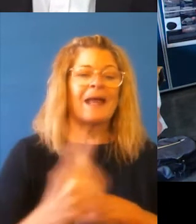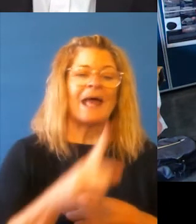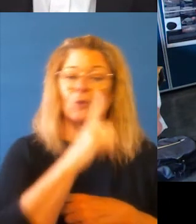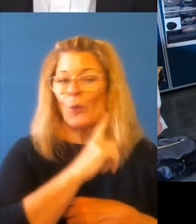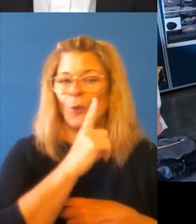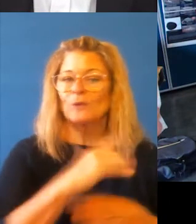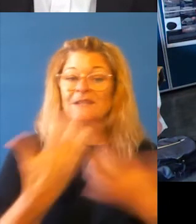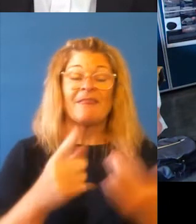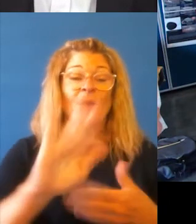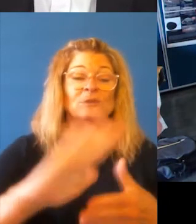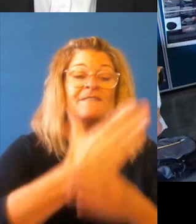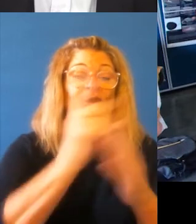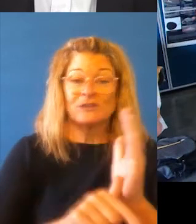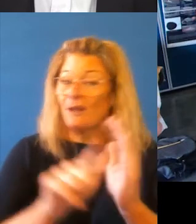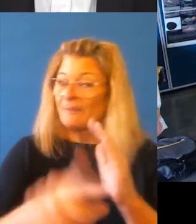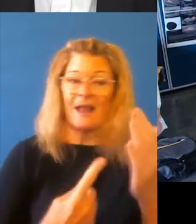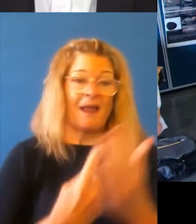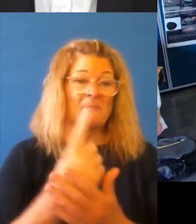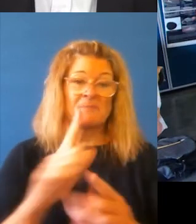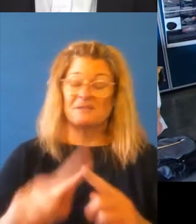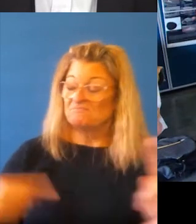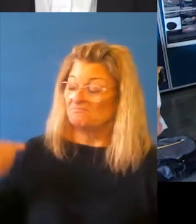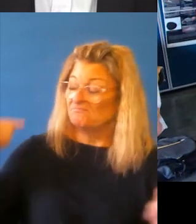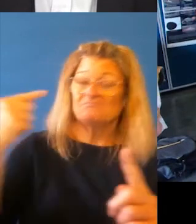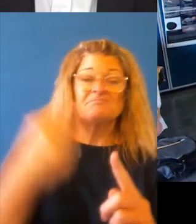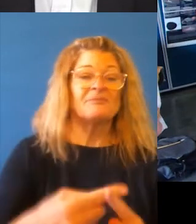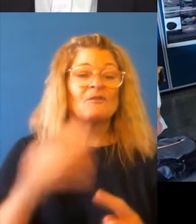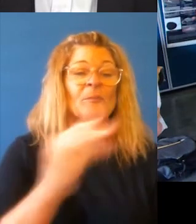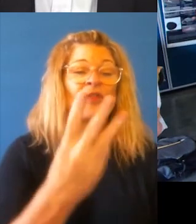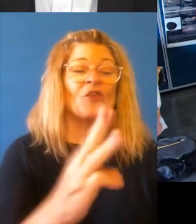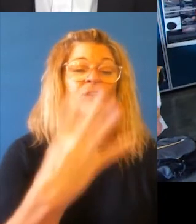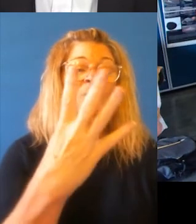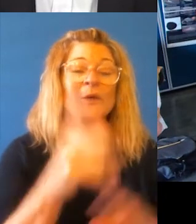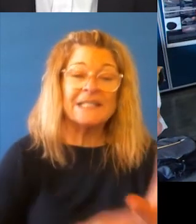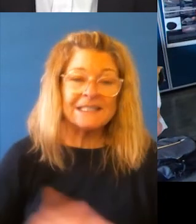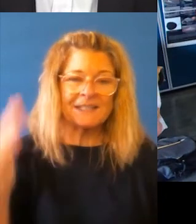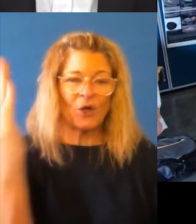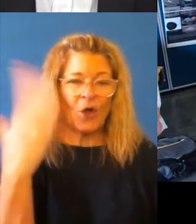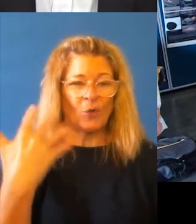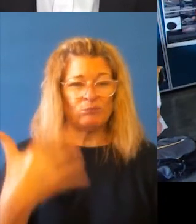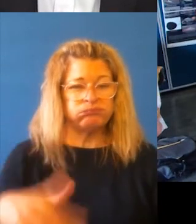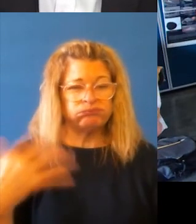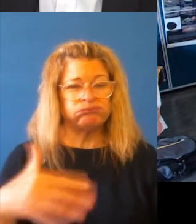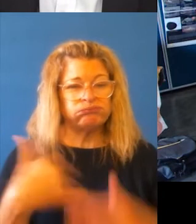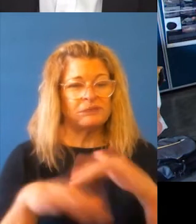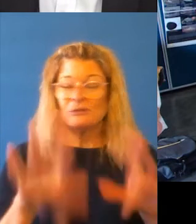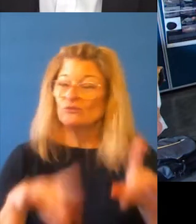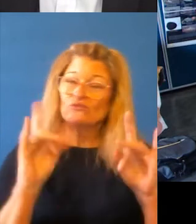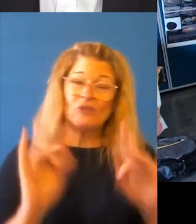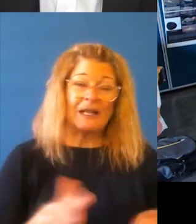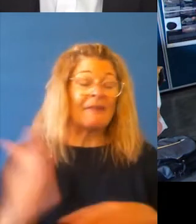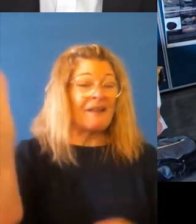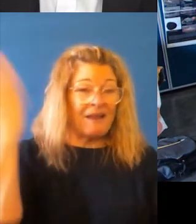first time that had taken place in 34 years, Dan, in Australia. The last